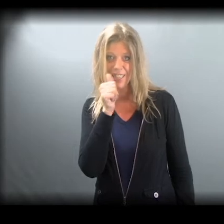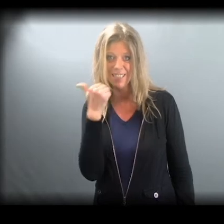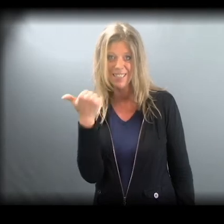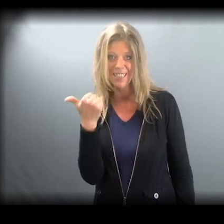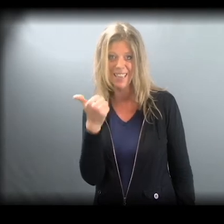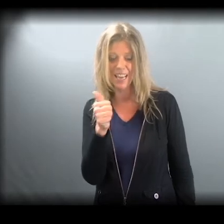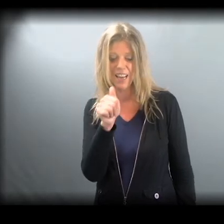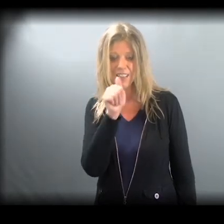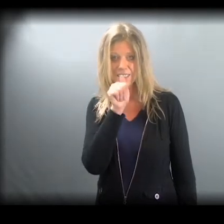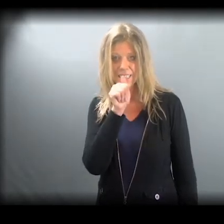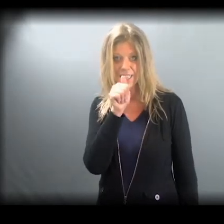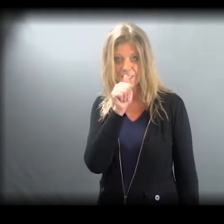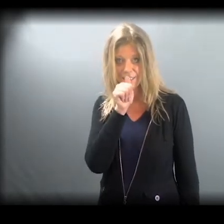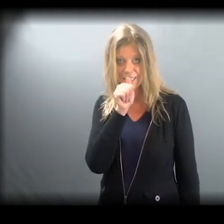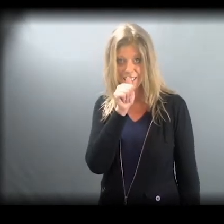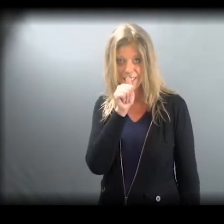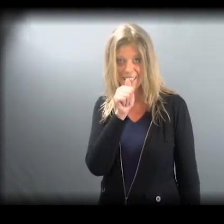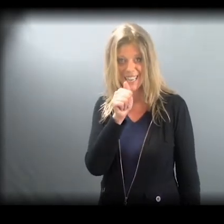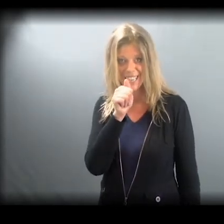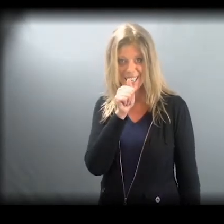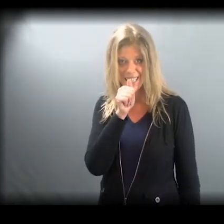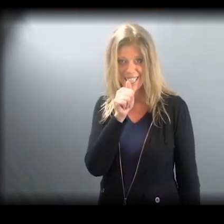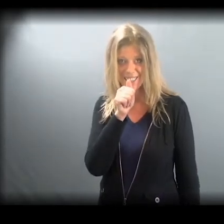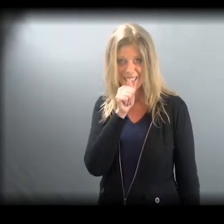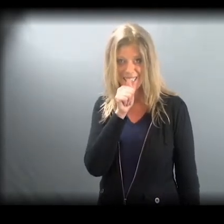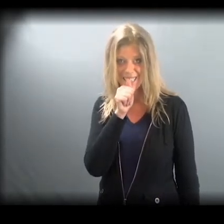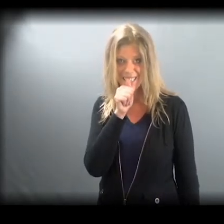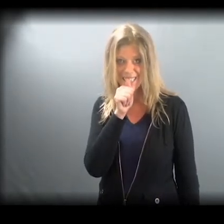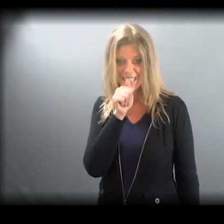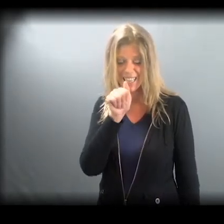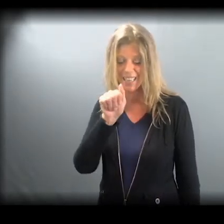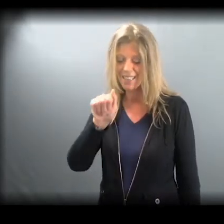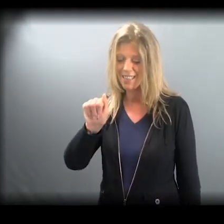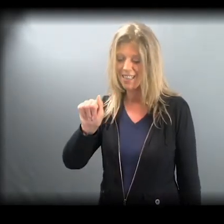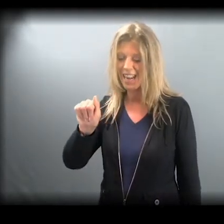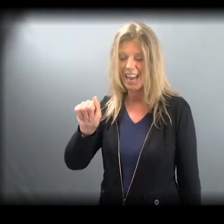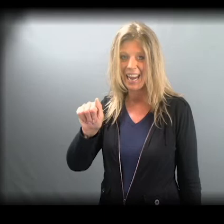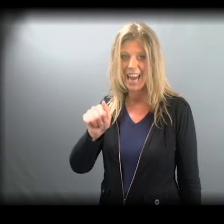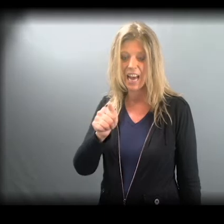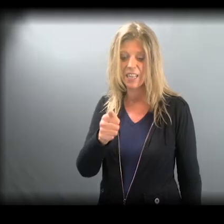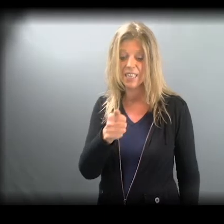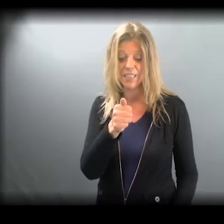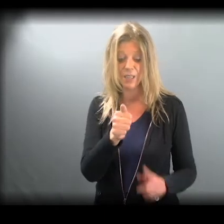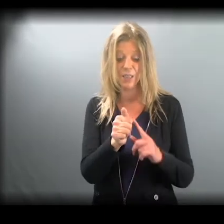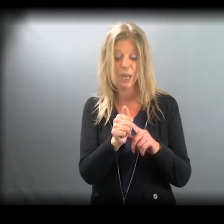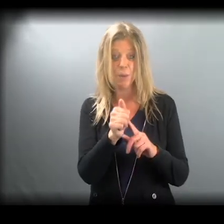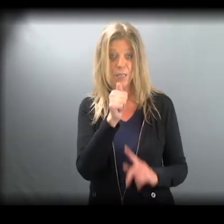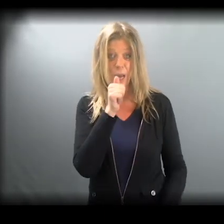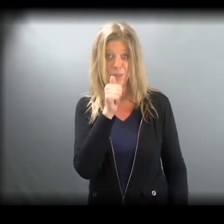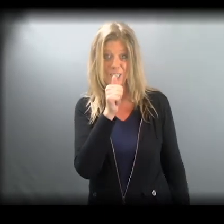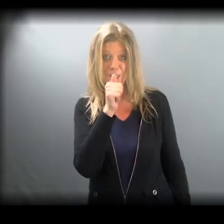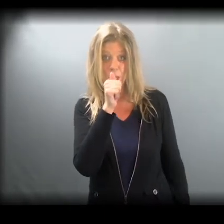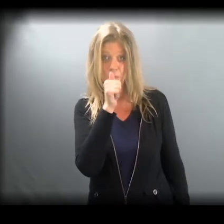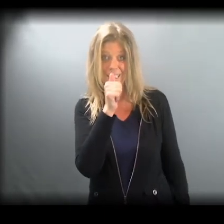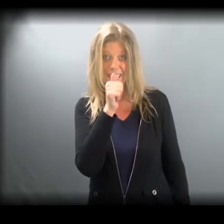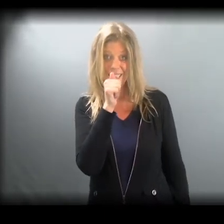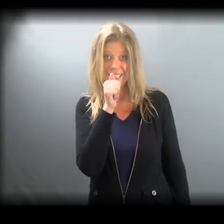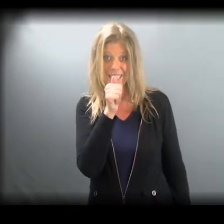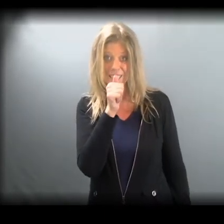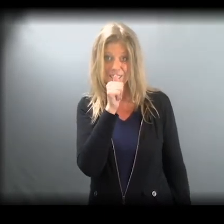secrets, secret, secret, then a hand, thumb taps your lips,